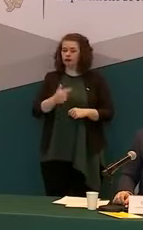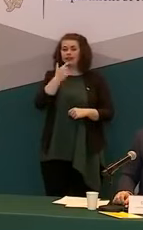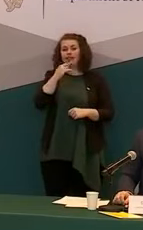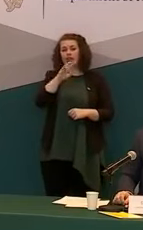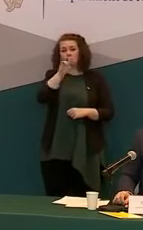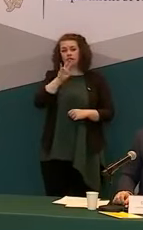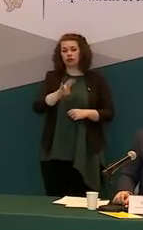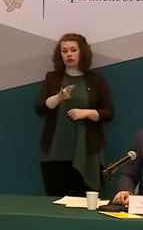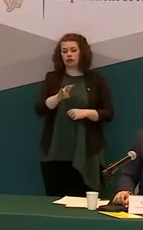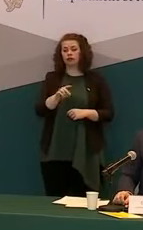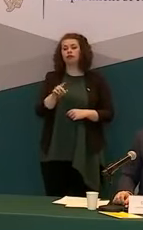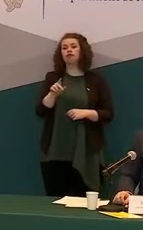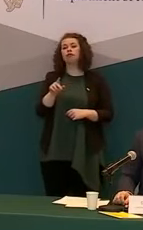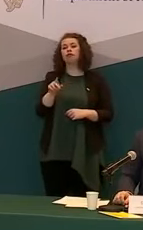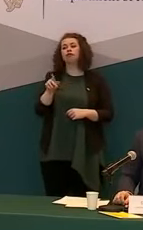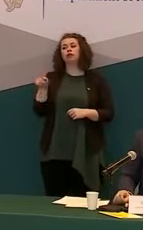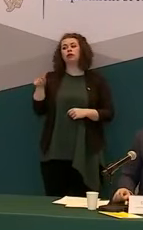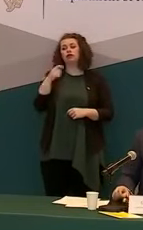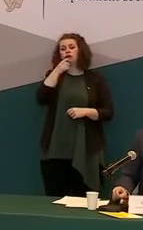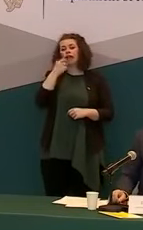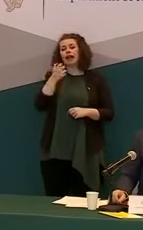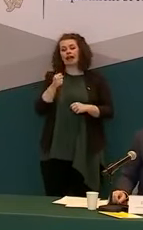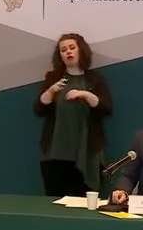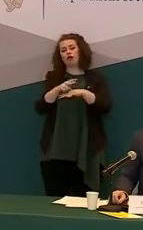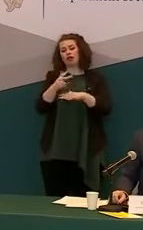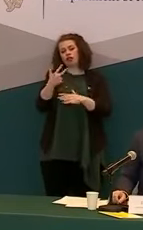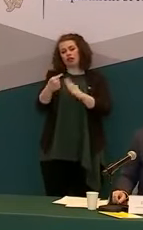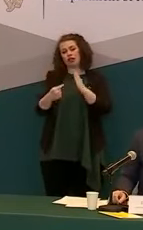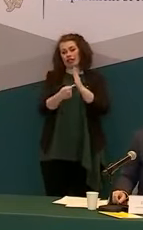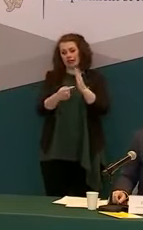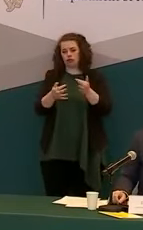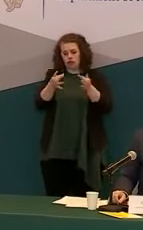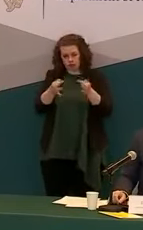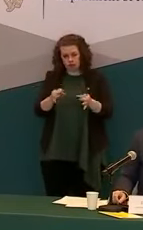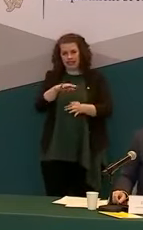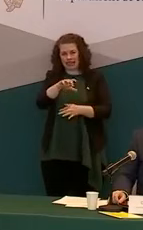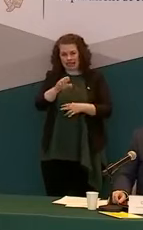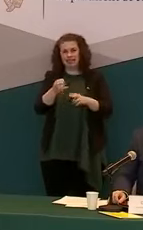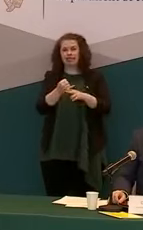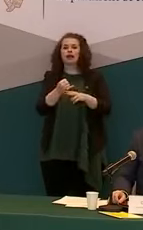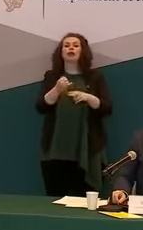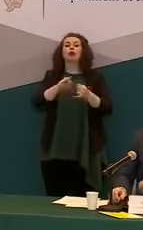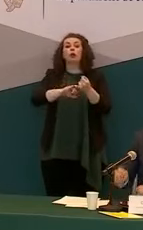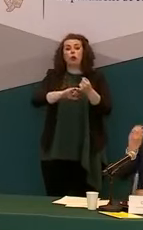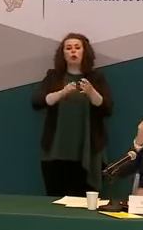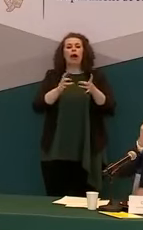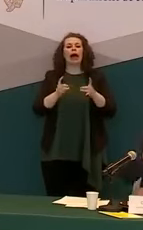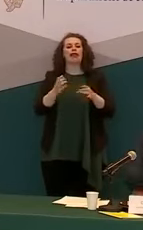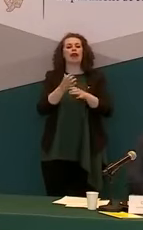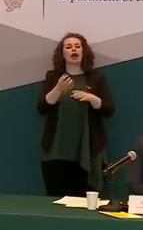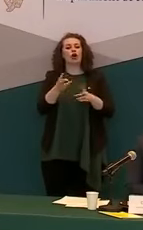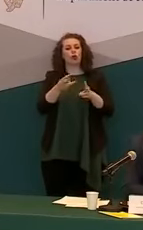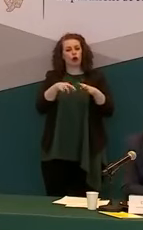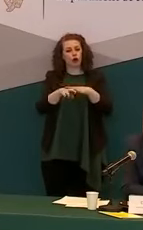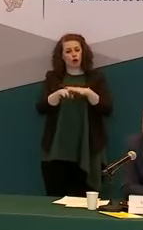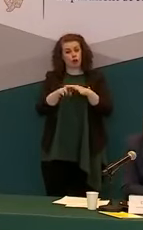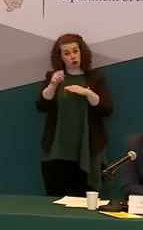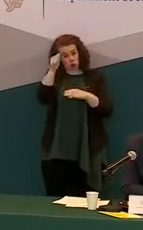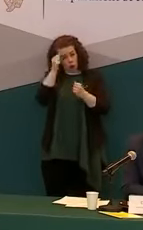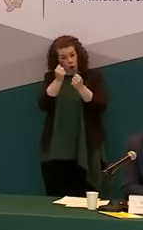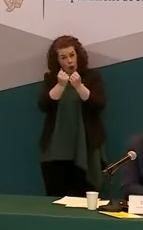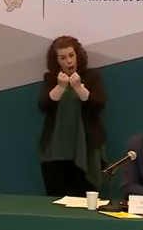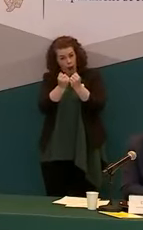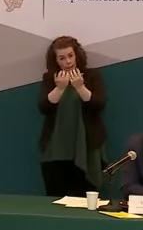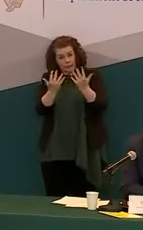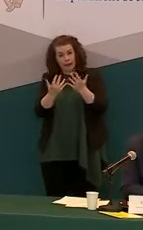so there's about there's slightly over 3,000 confirmed cases among healthcare workers. Do we know how many additional